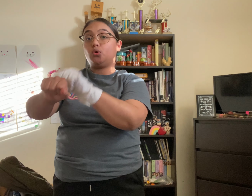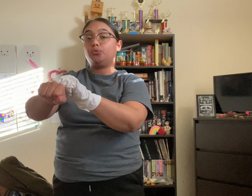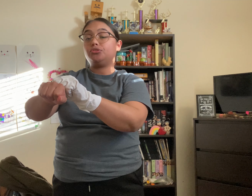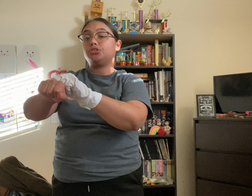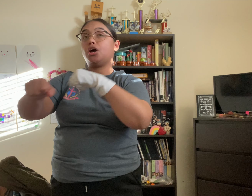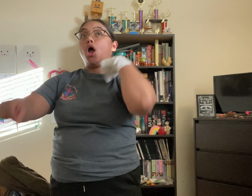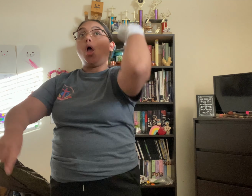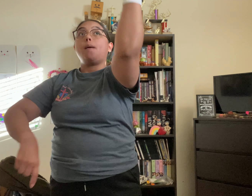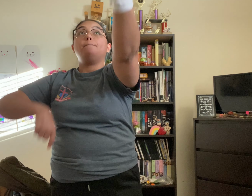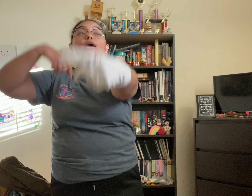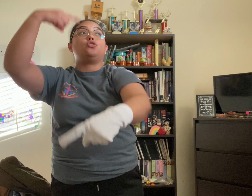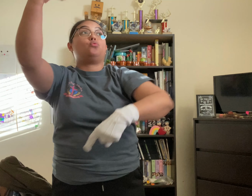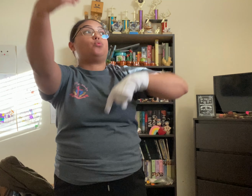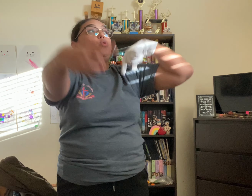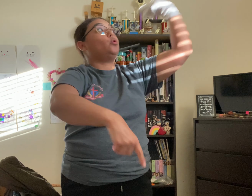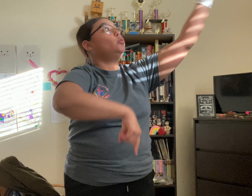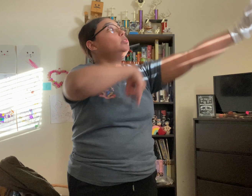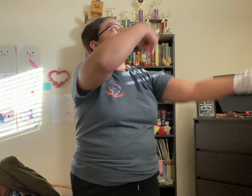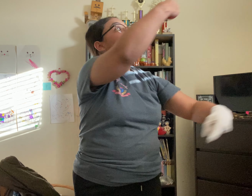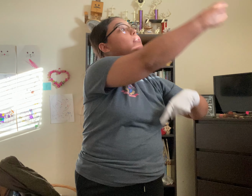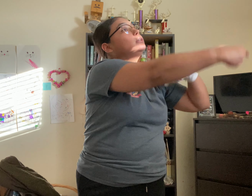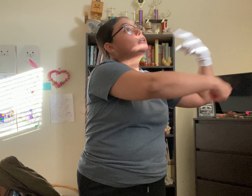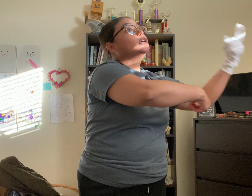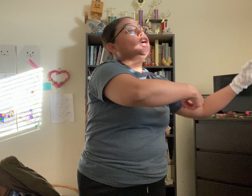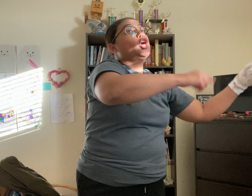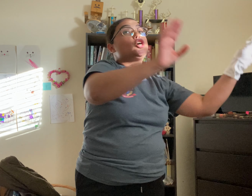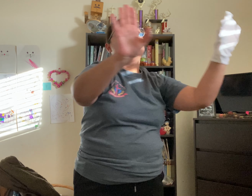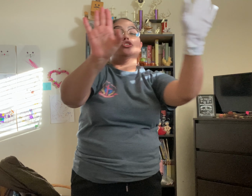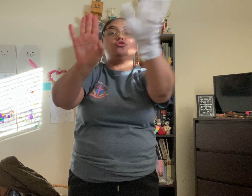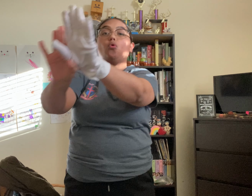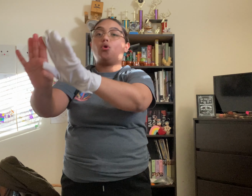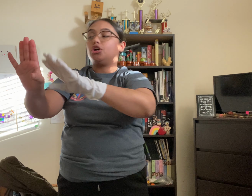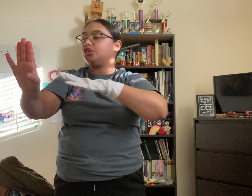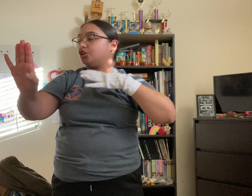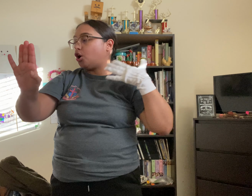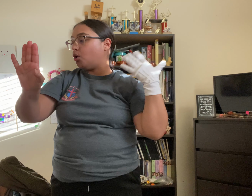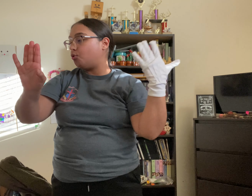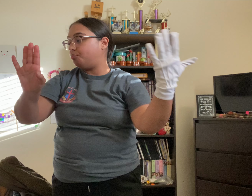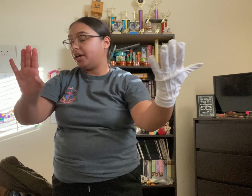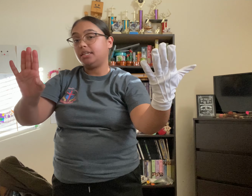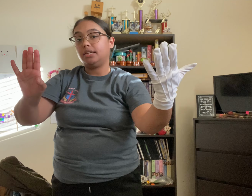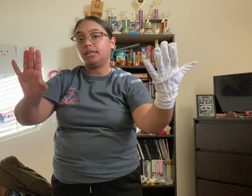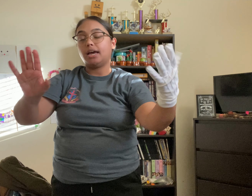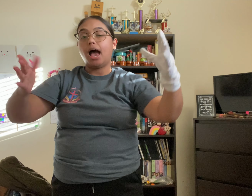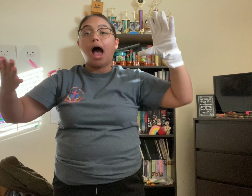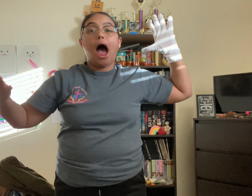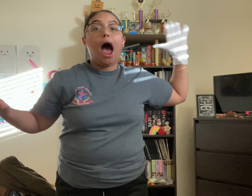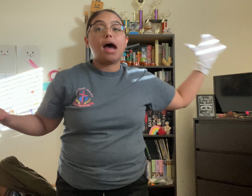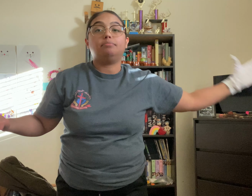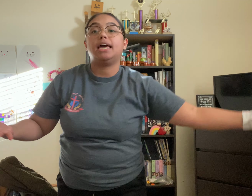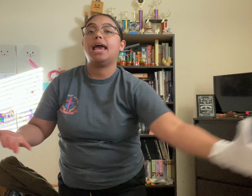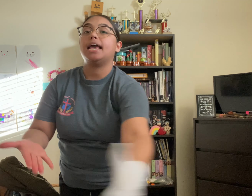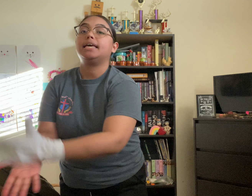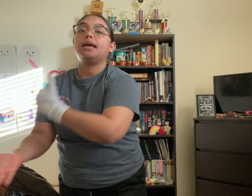stones been rolled, the doors are open. I'm taking